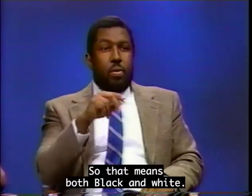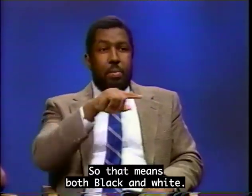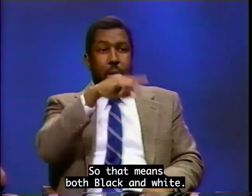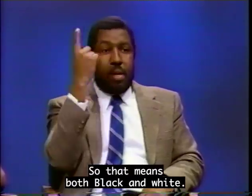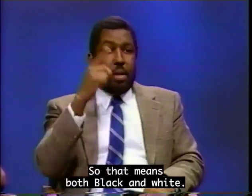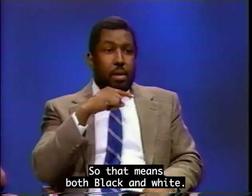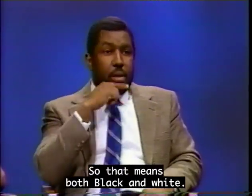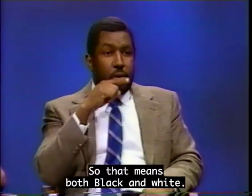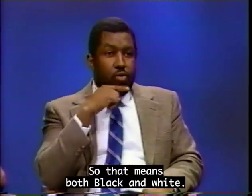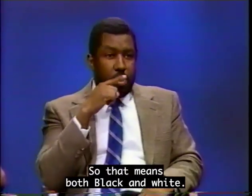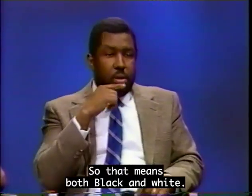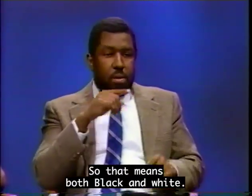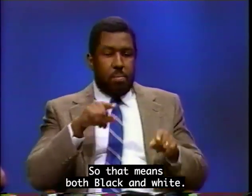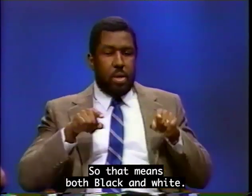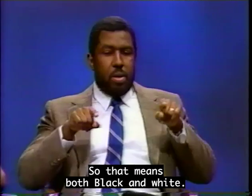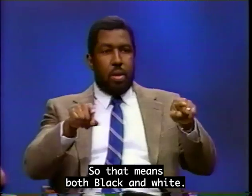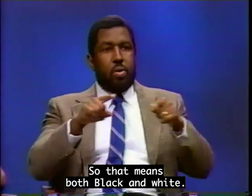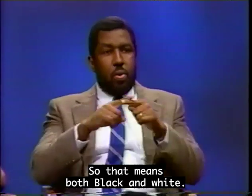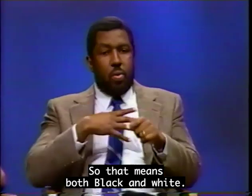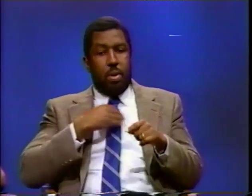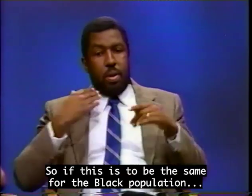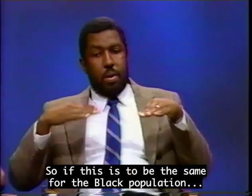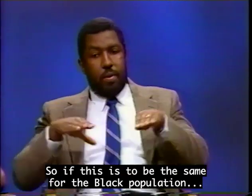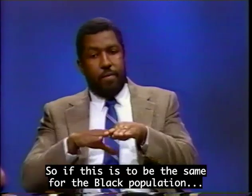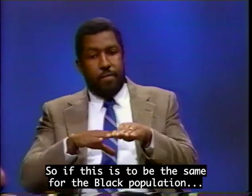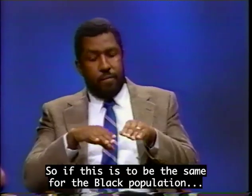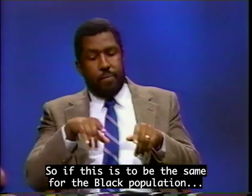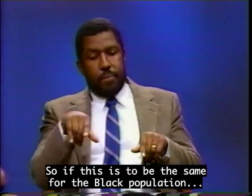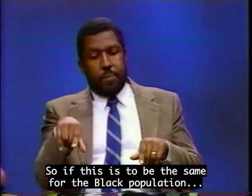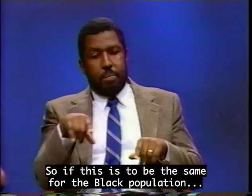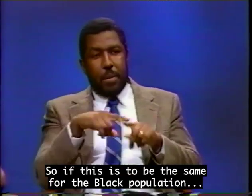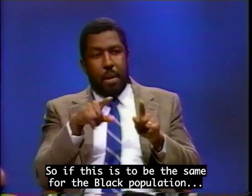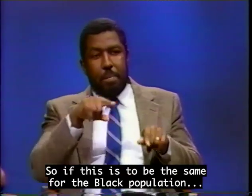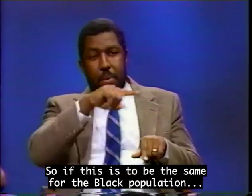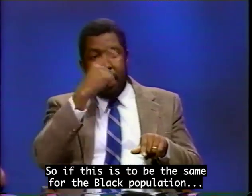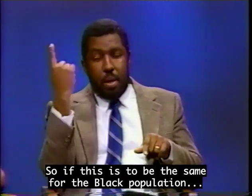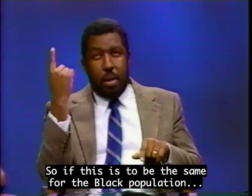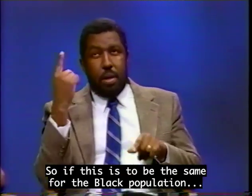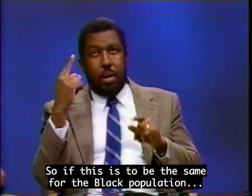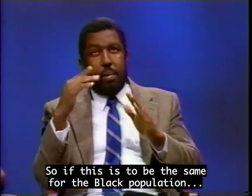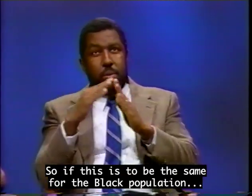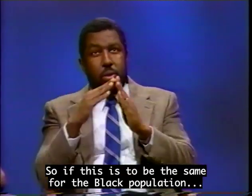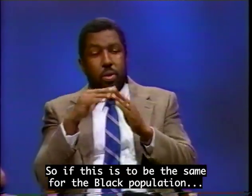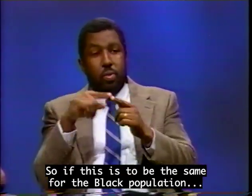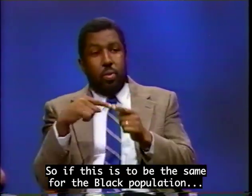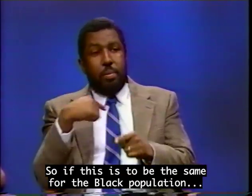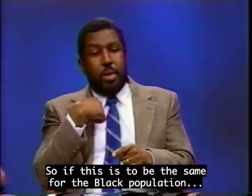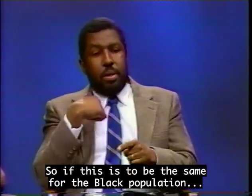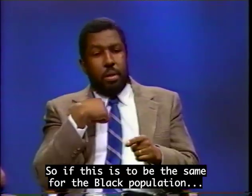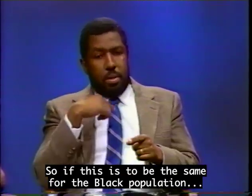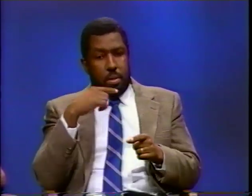means both black and white. So if this is to be the same for the black population,